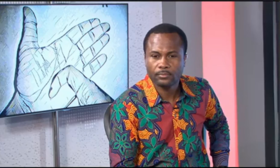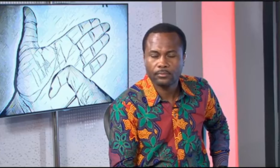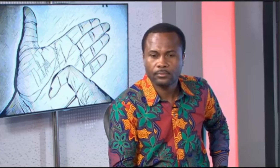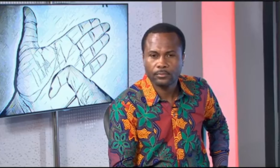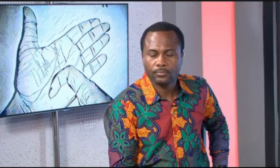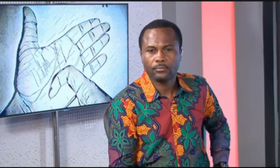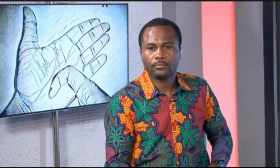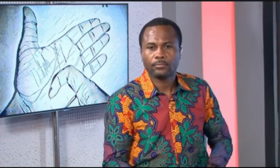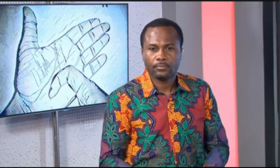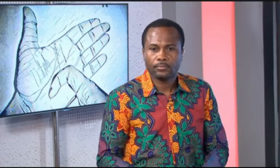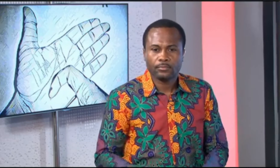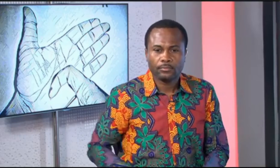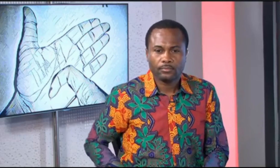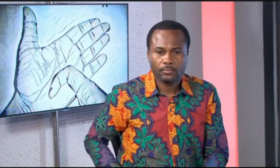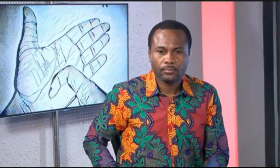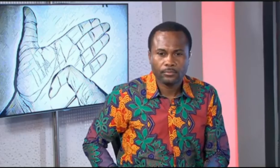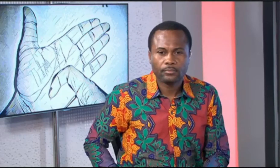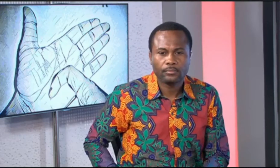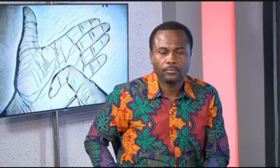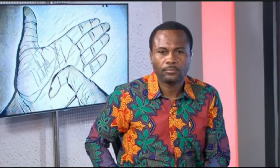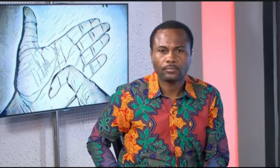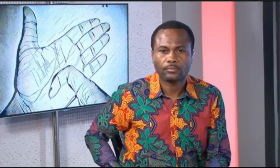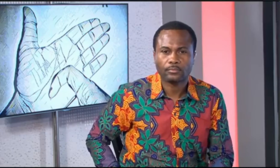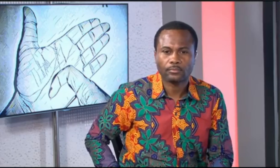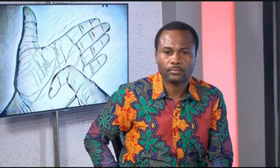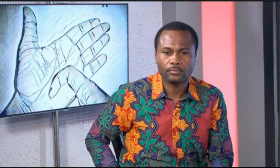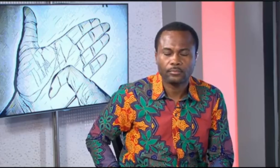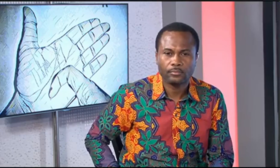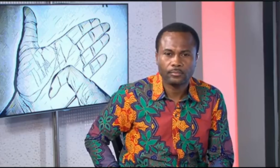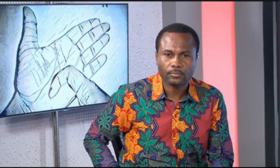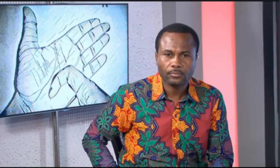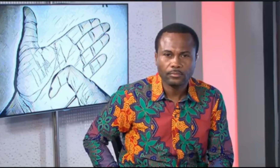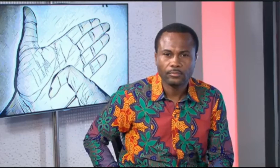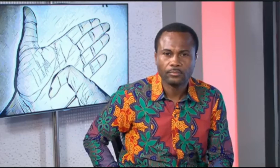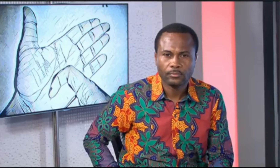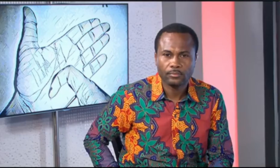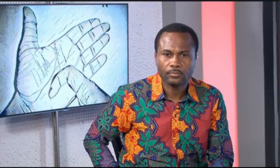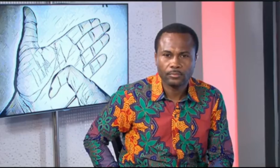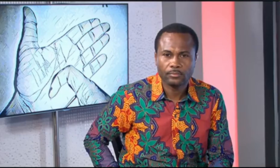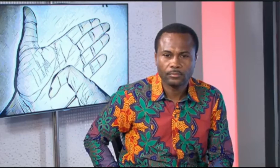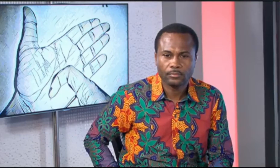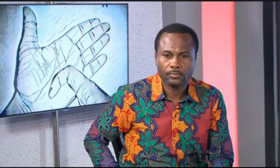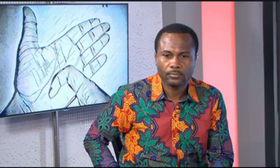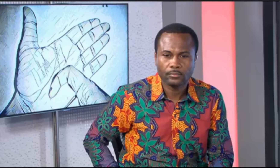Christianity encompasses virtually everybody. There were no discrimination, and he wholeheartedly